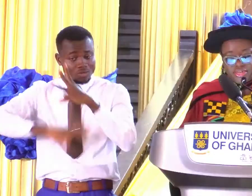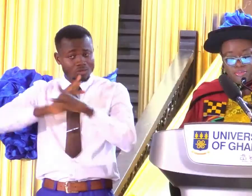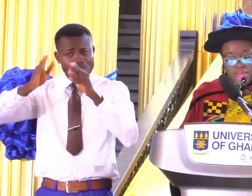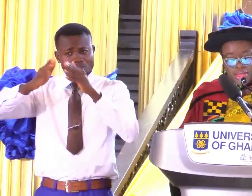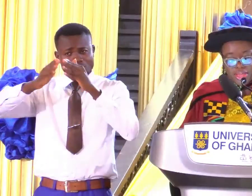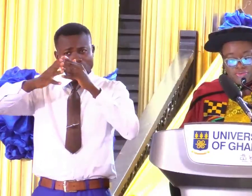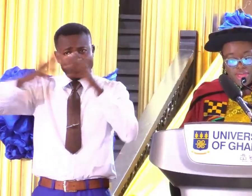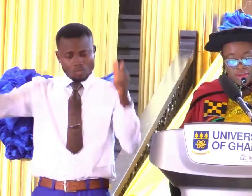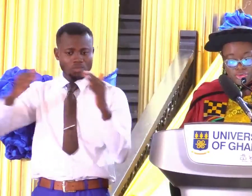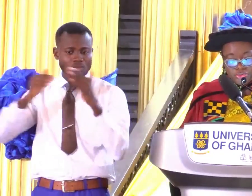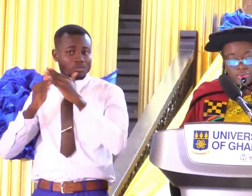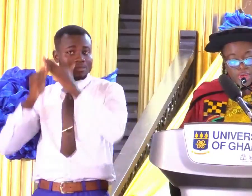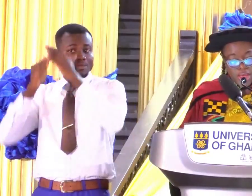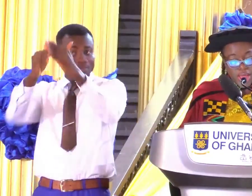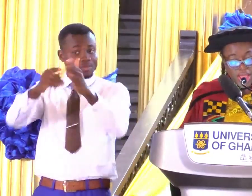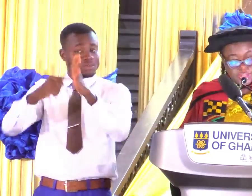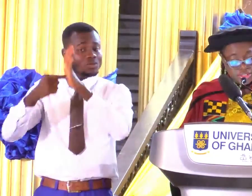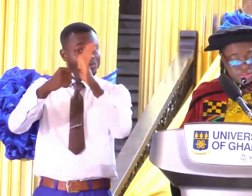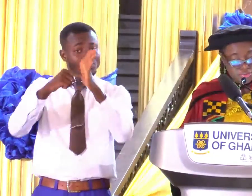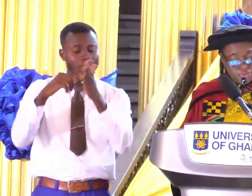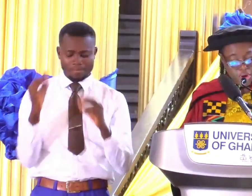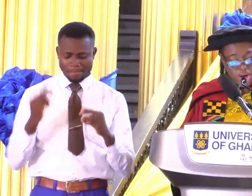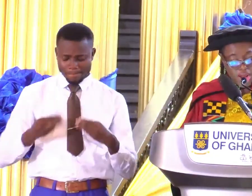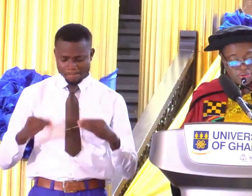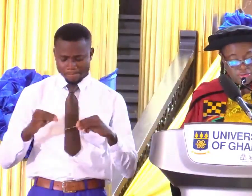projected market value at